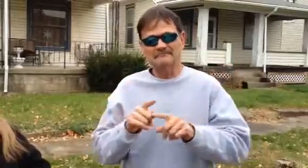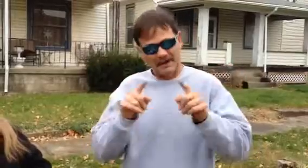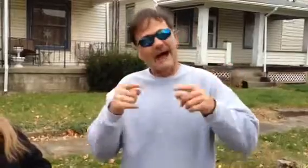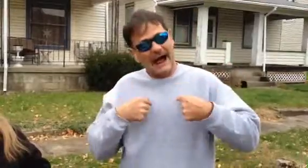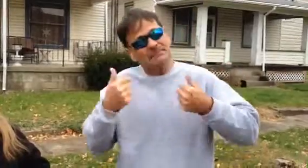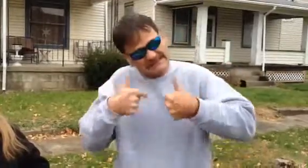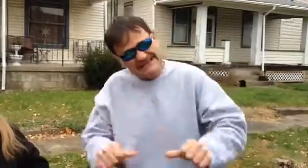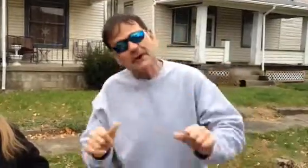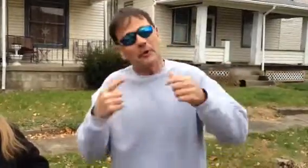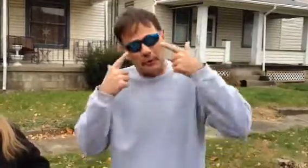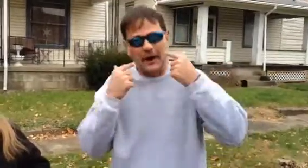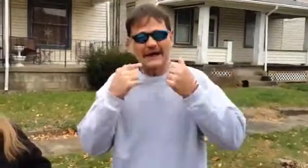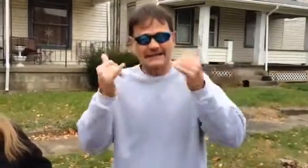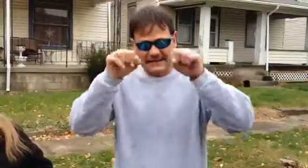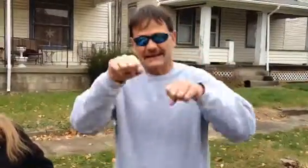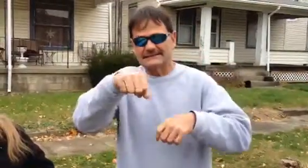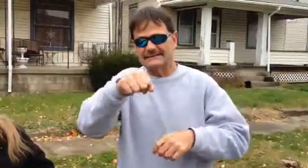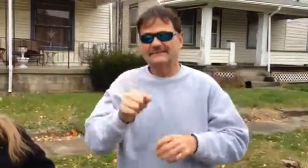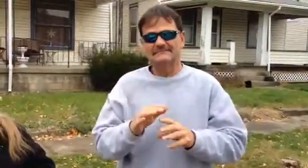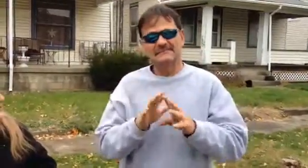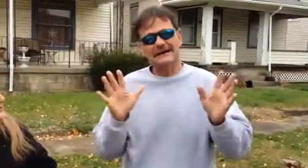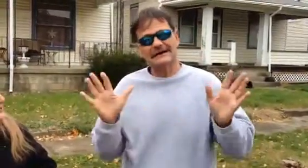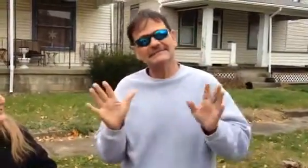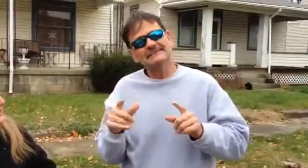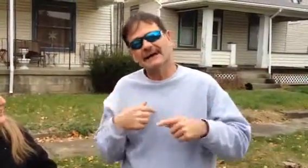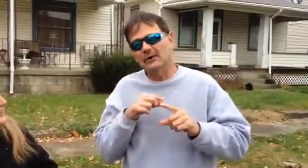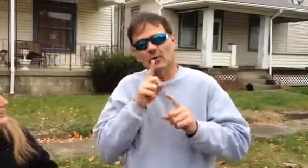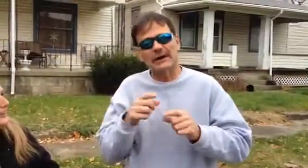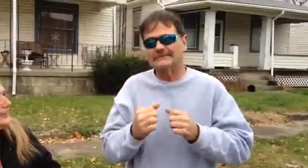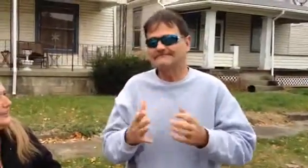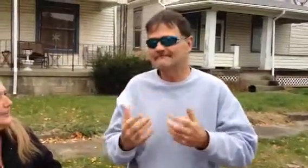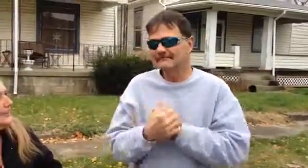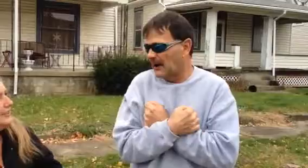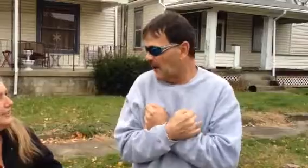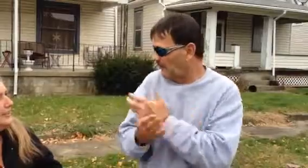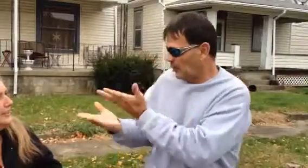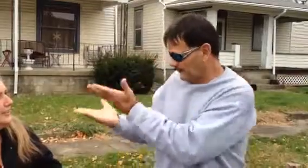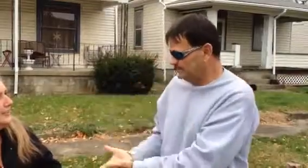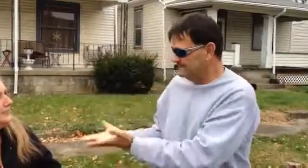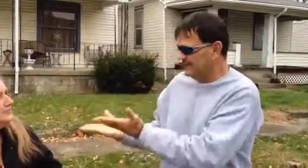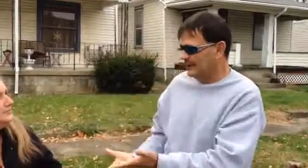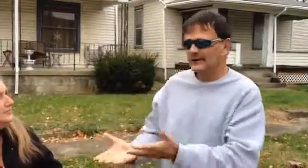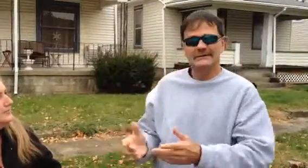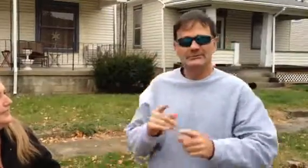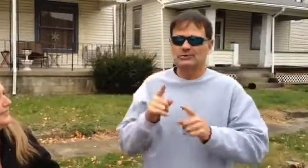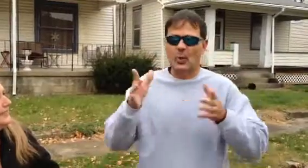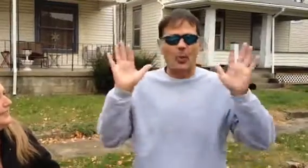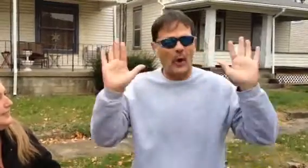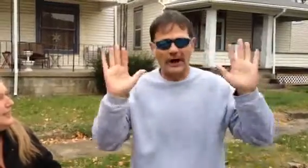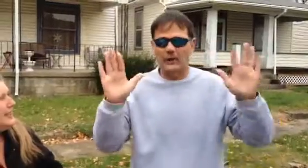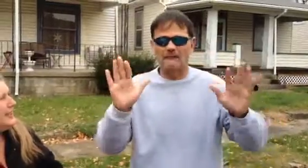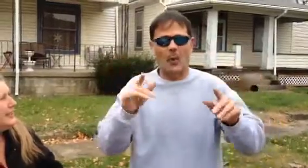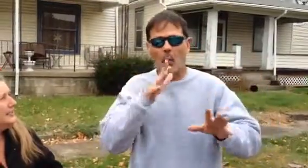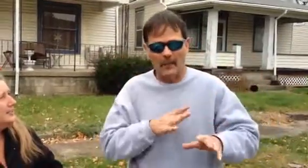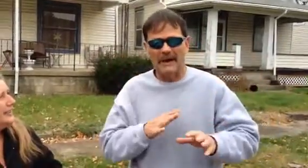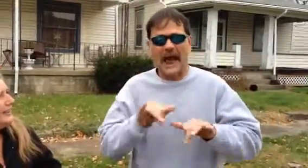But I'm still crying, yeah. But I really love her. The wonderful woman